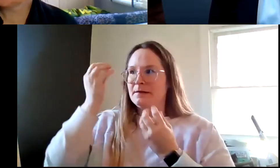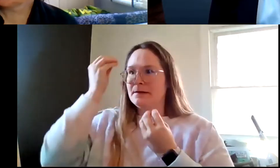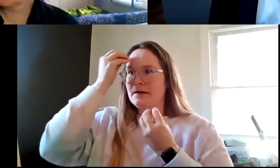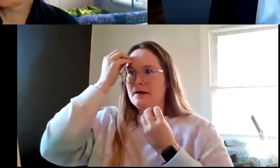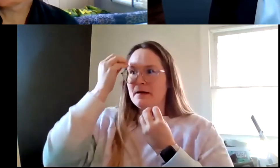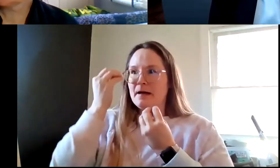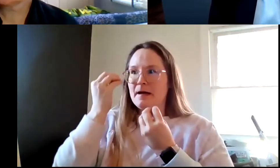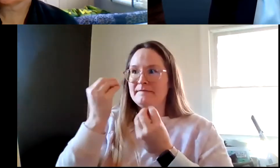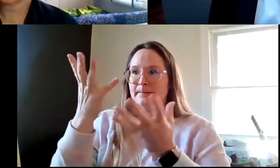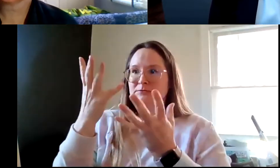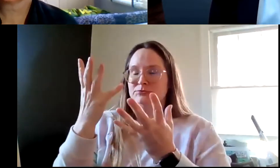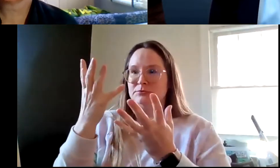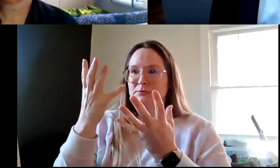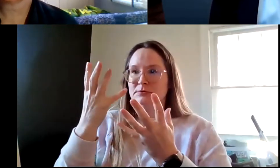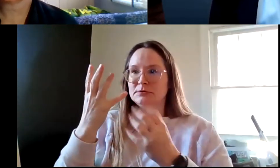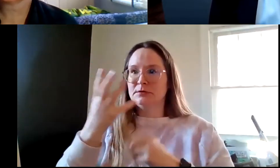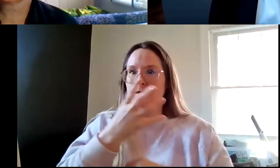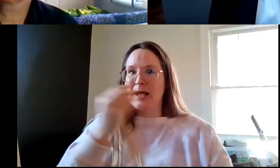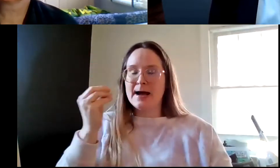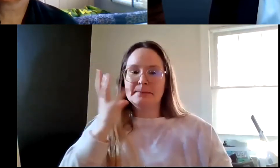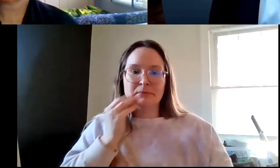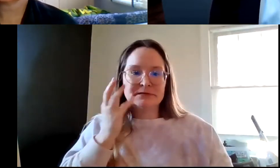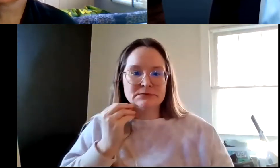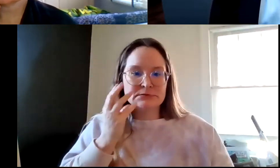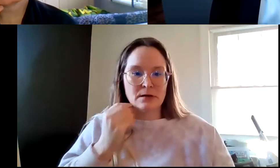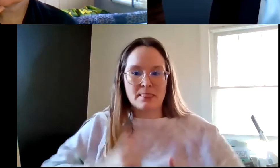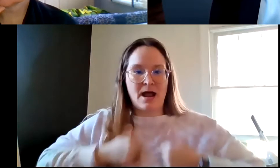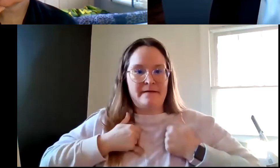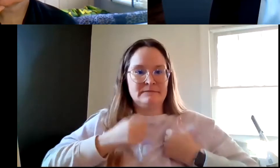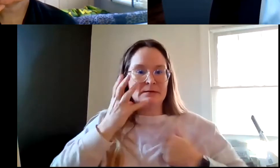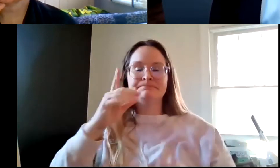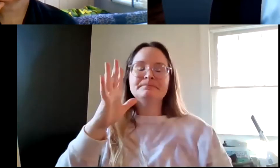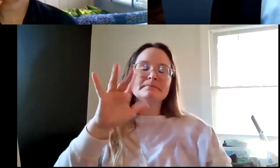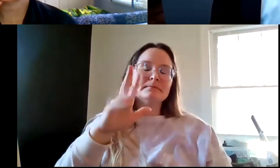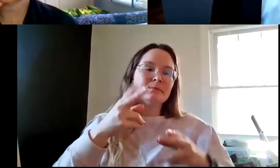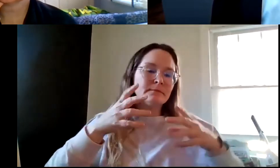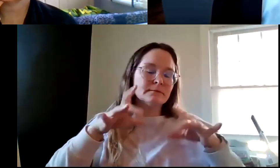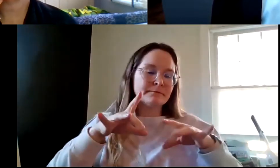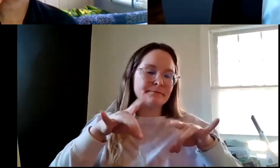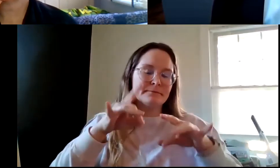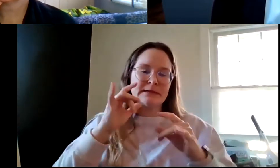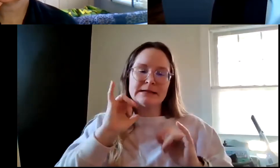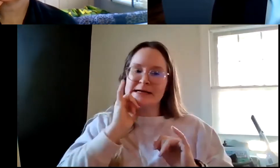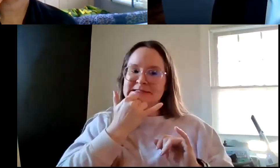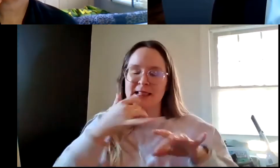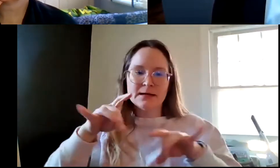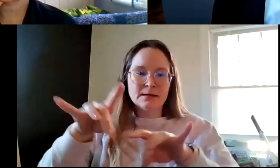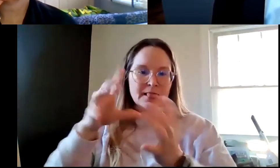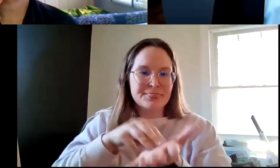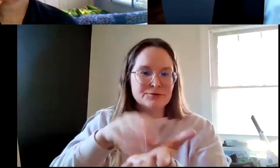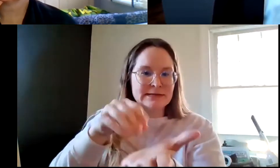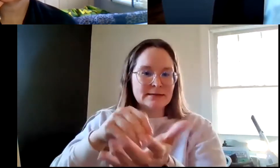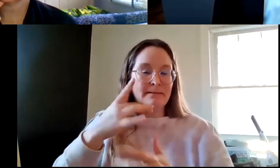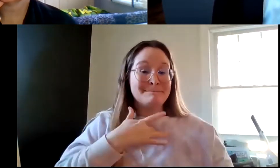there's a gap, and the gap is basically information. The gap is, experience.